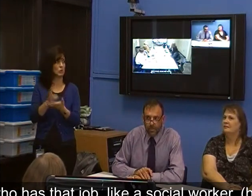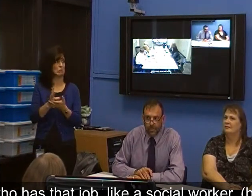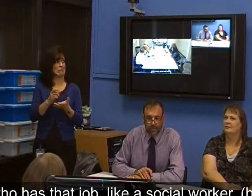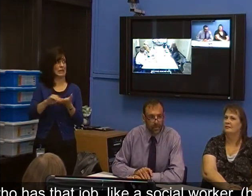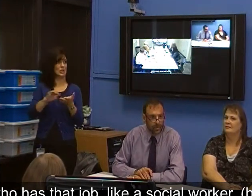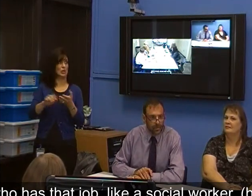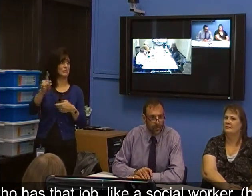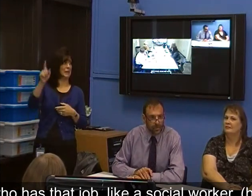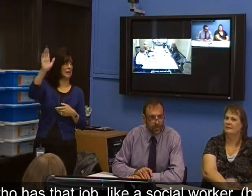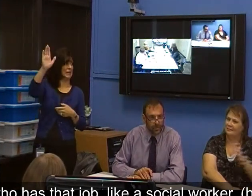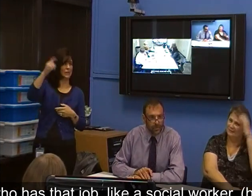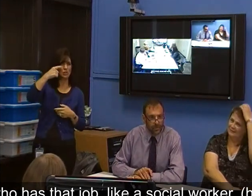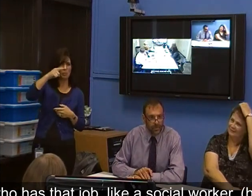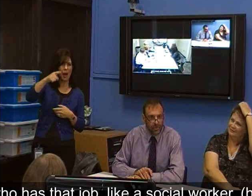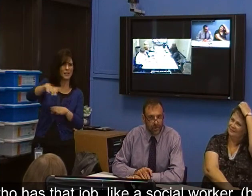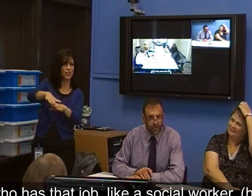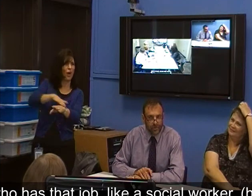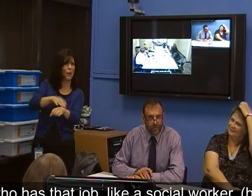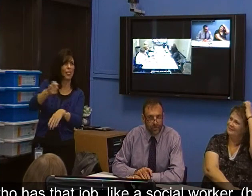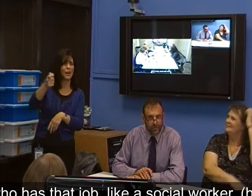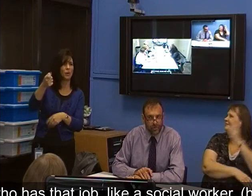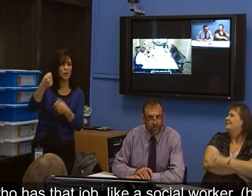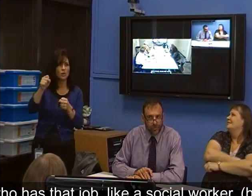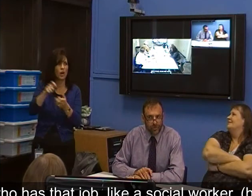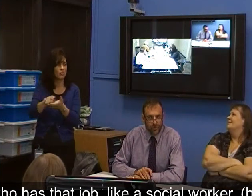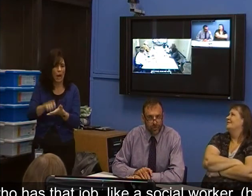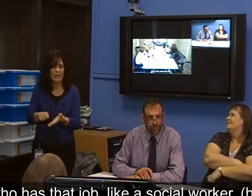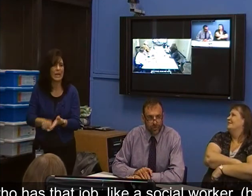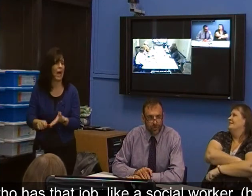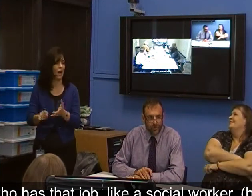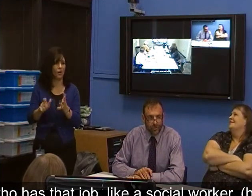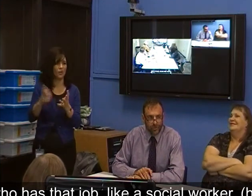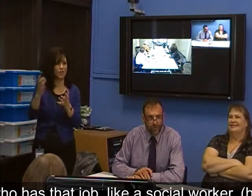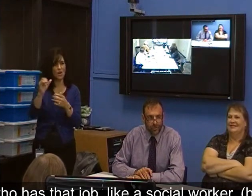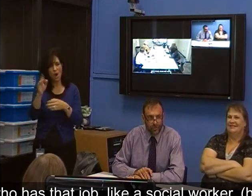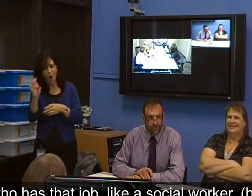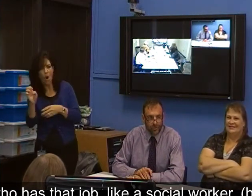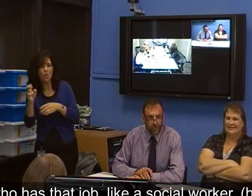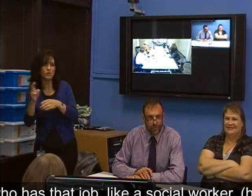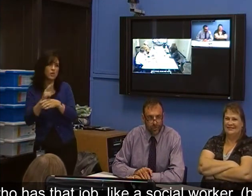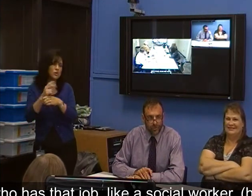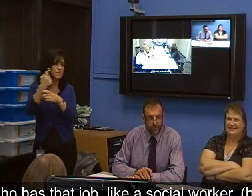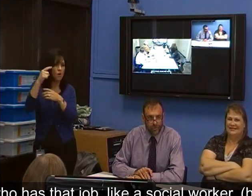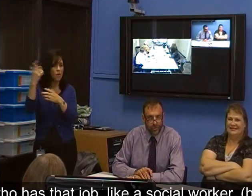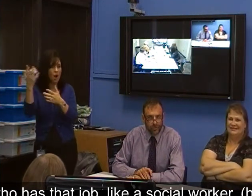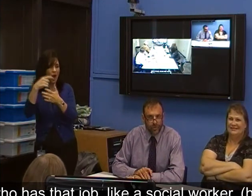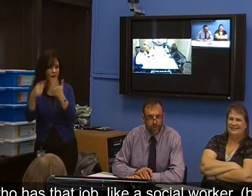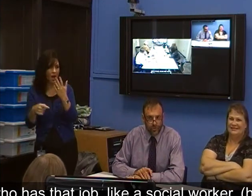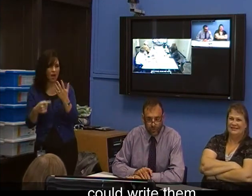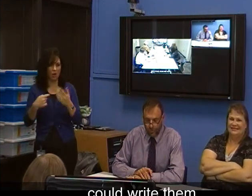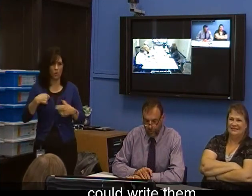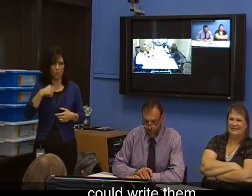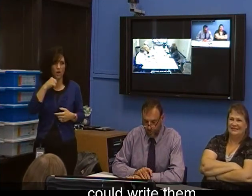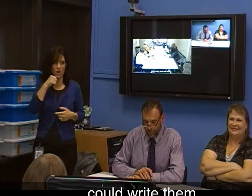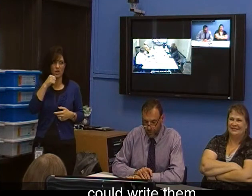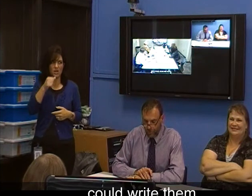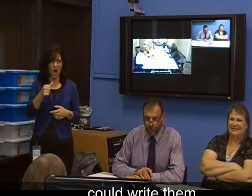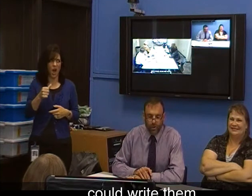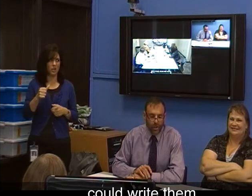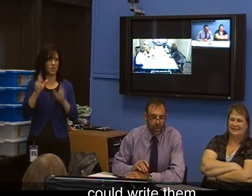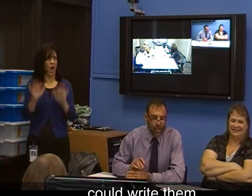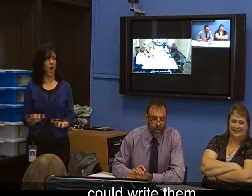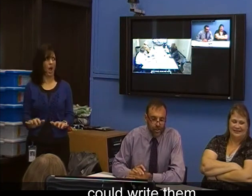Excuse me, can you slow down just a little? We're trying to write down what the codes are used for, and we're not super